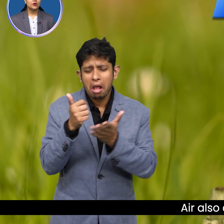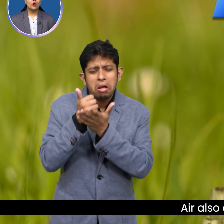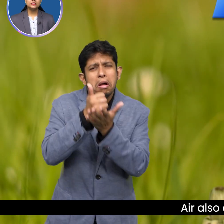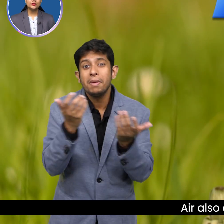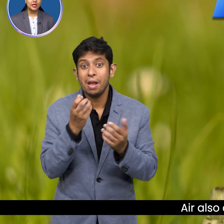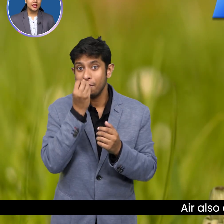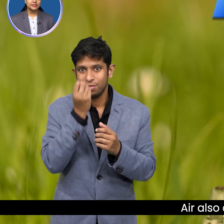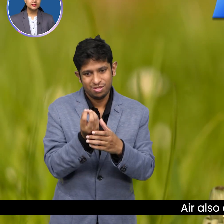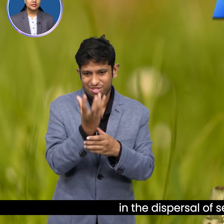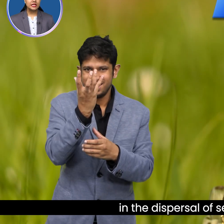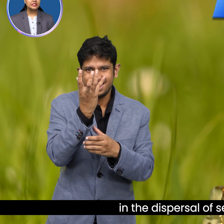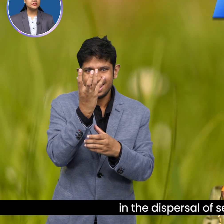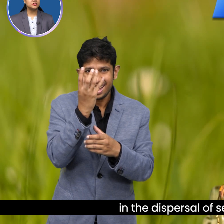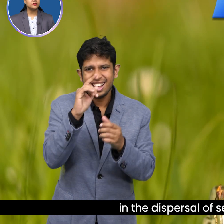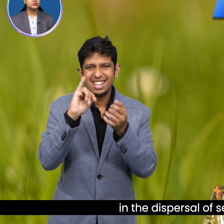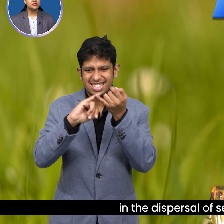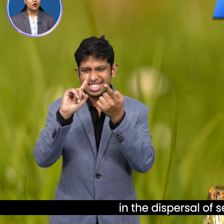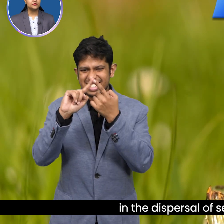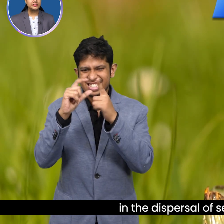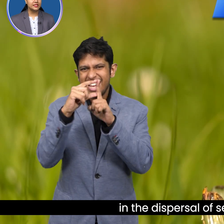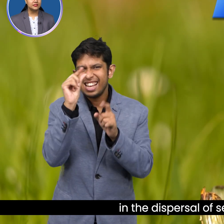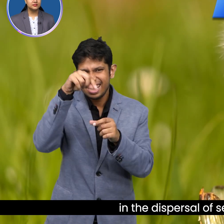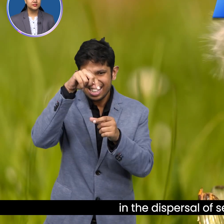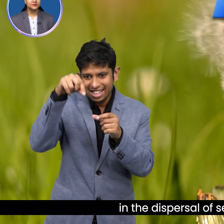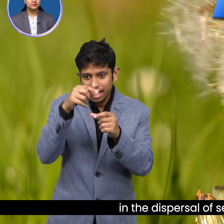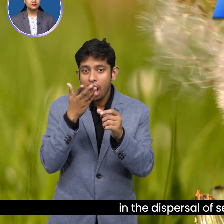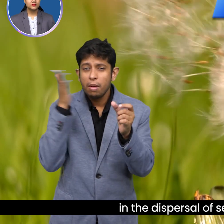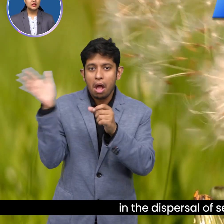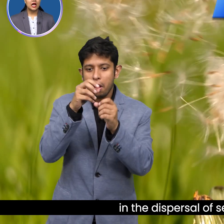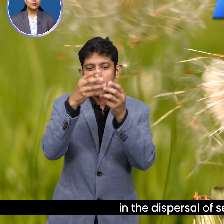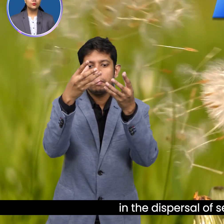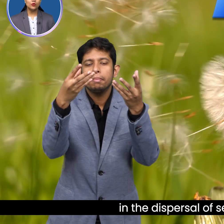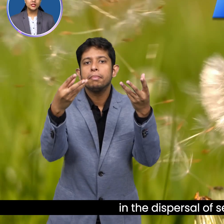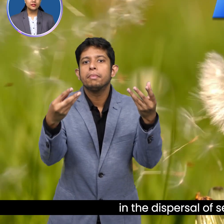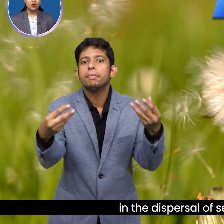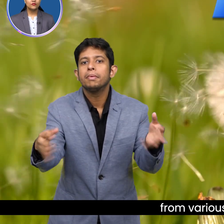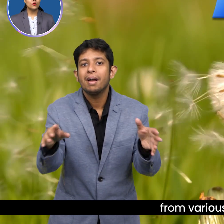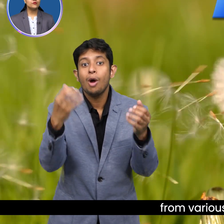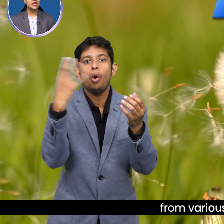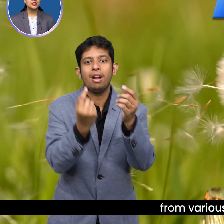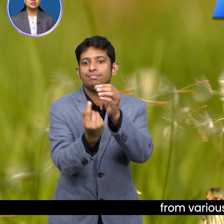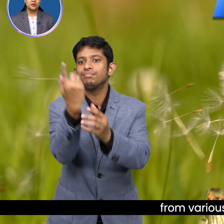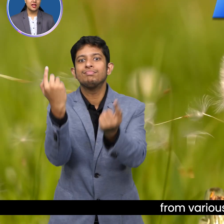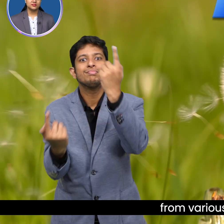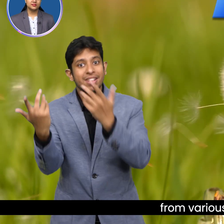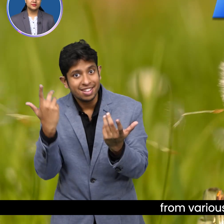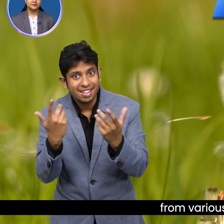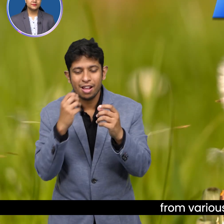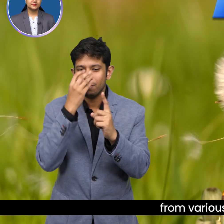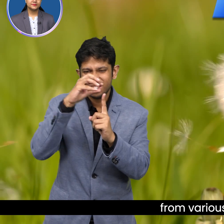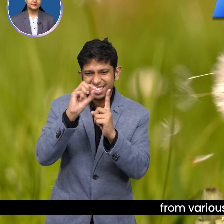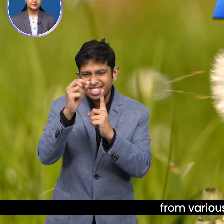Air also aids in the dispersal of seeds and pollen from various